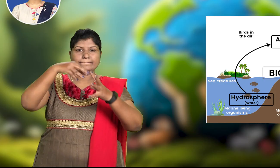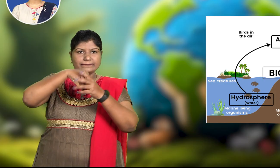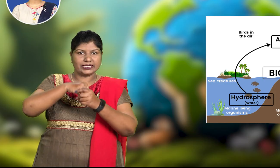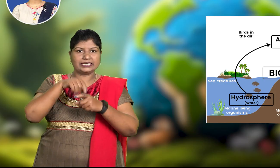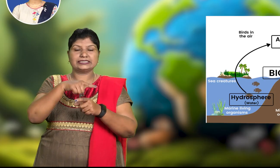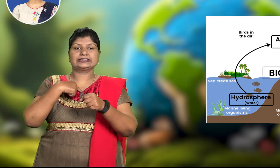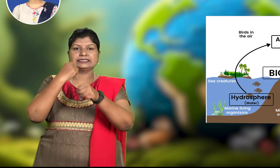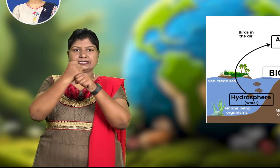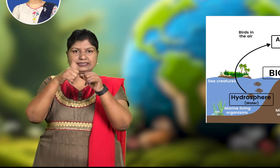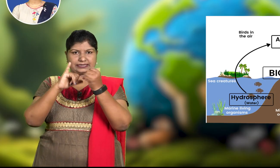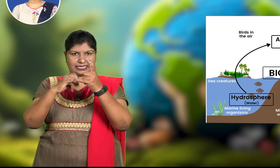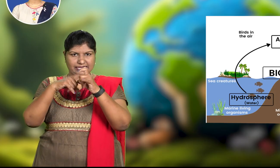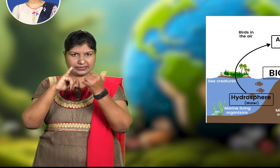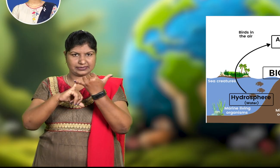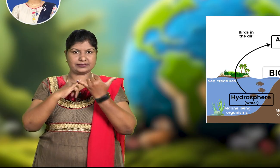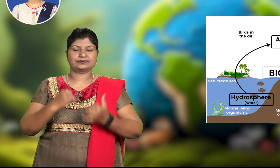gases,